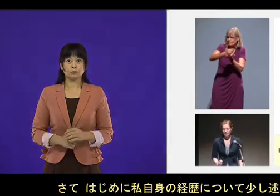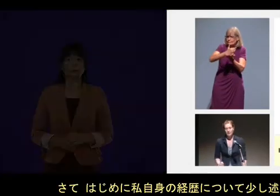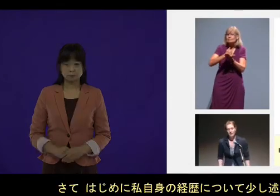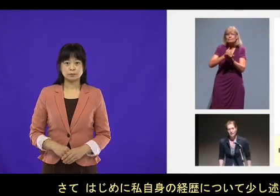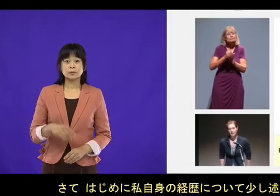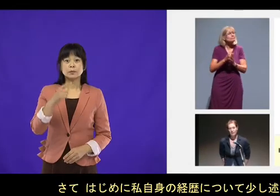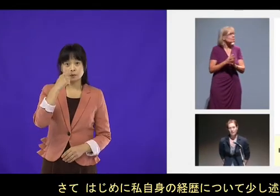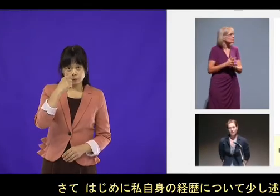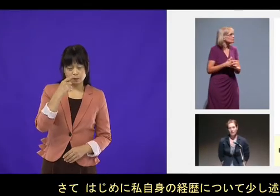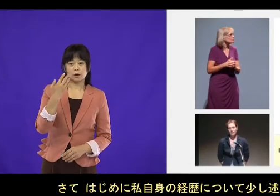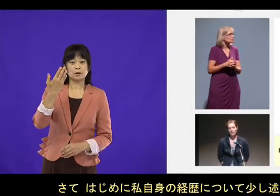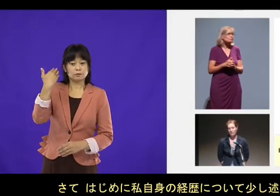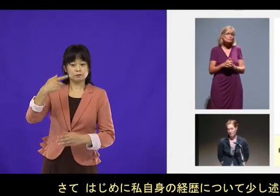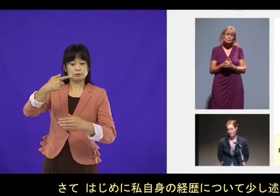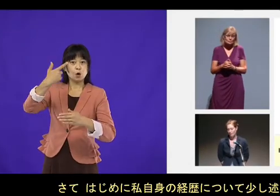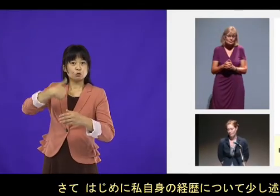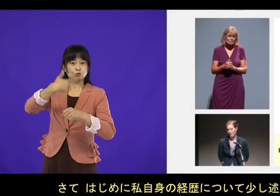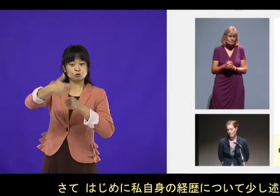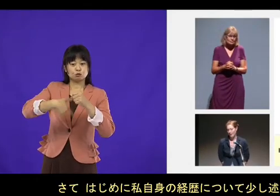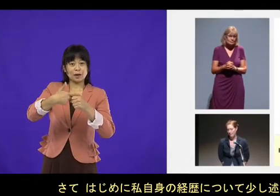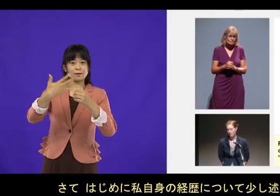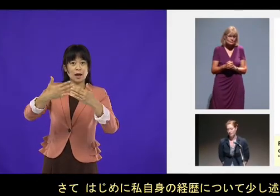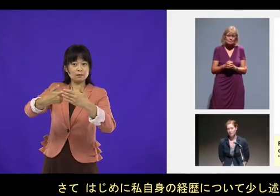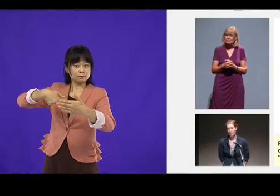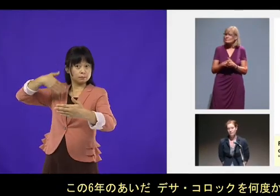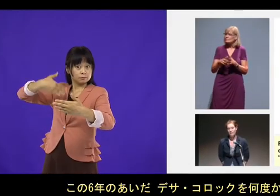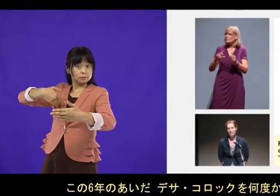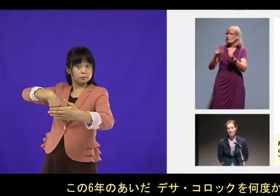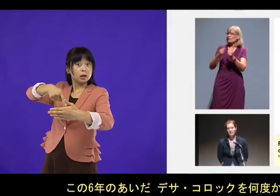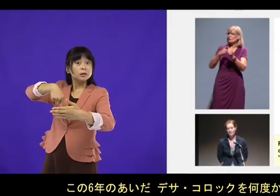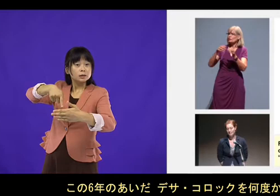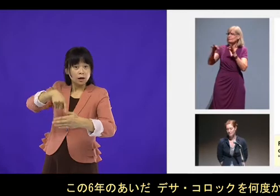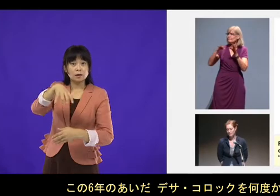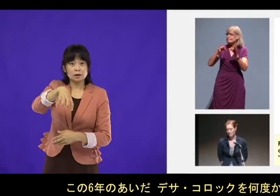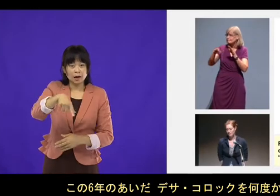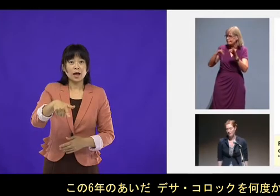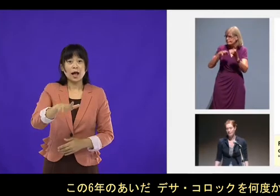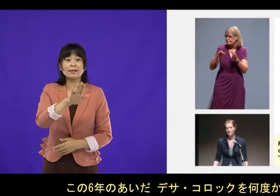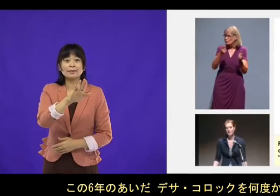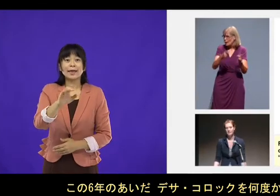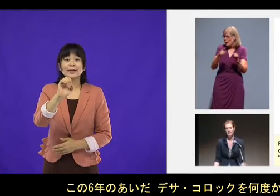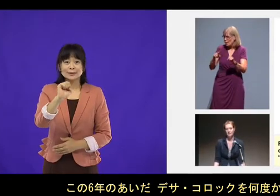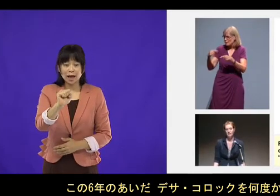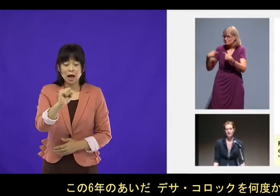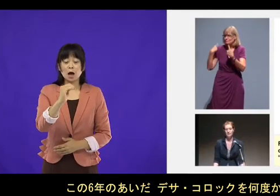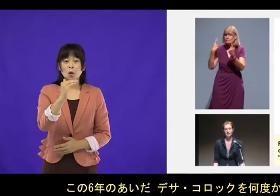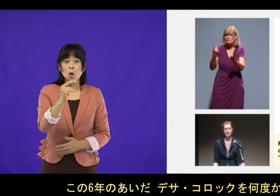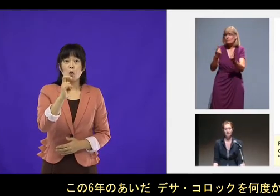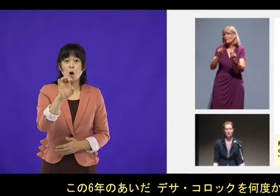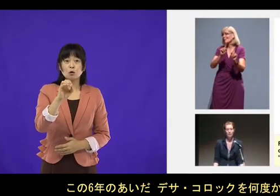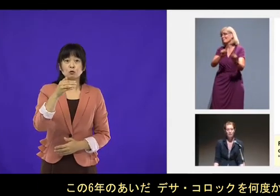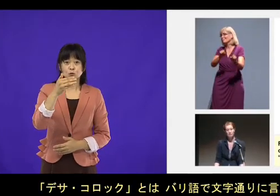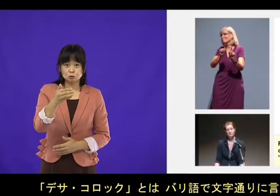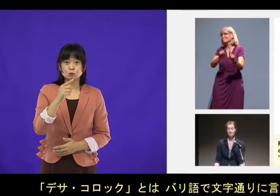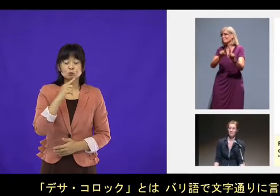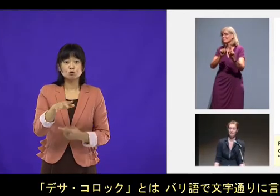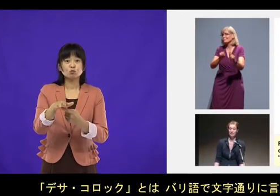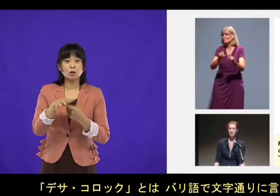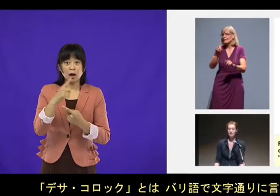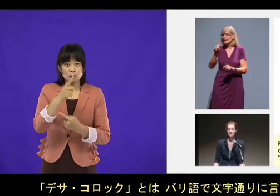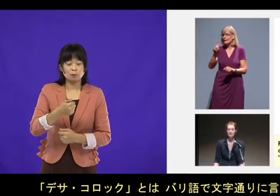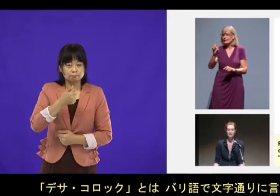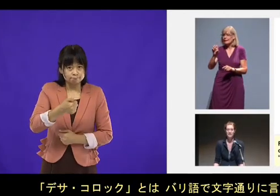So just a little bit regarding my background. So for the past 6 years, I've been visiting Desa-Kolok,